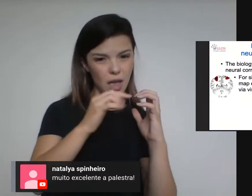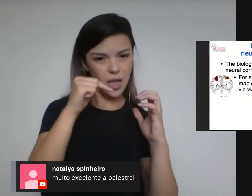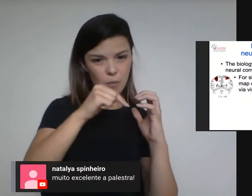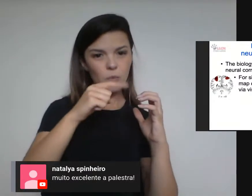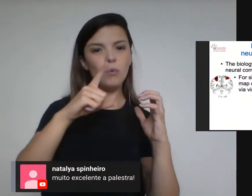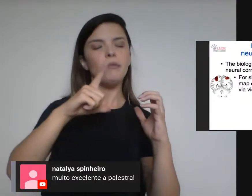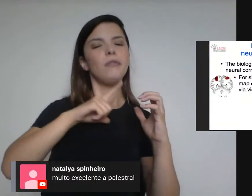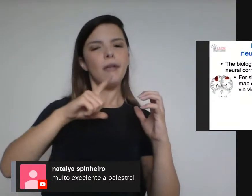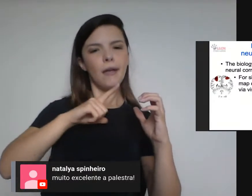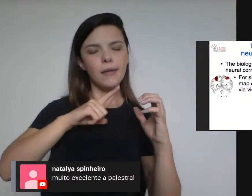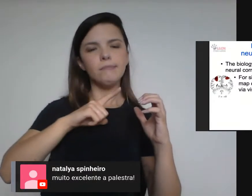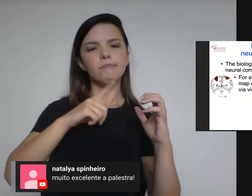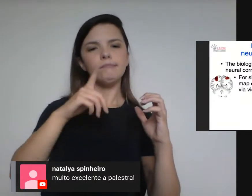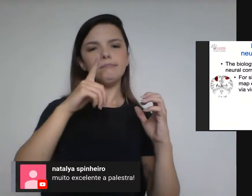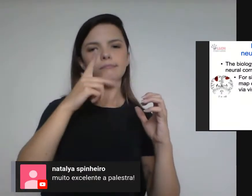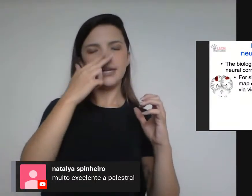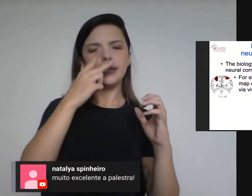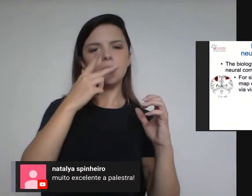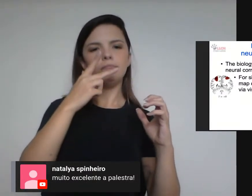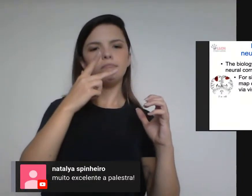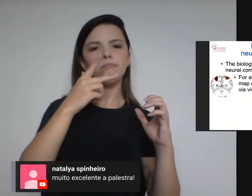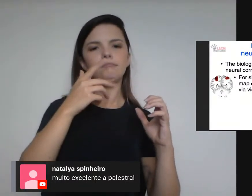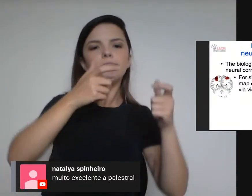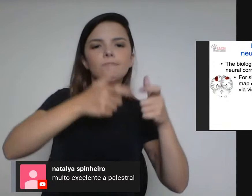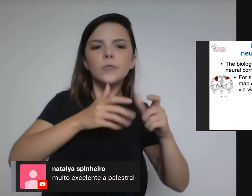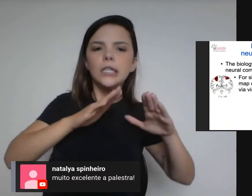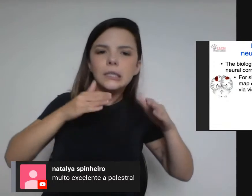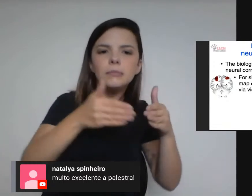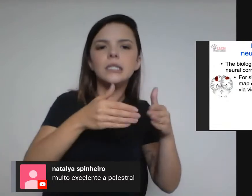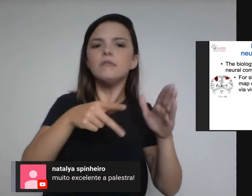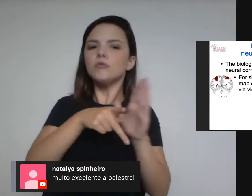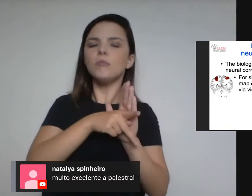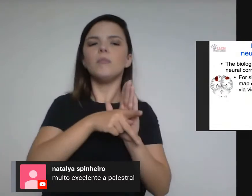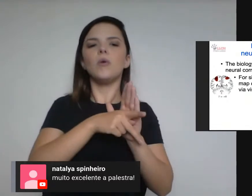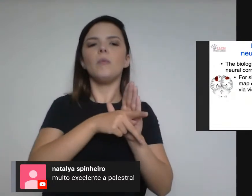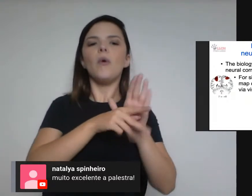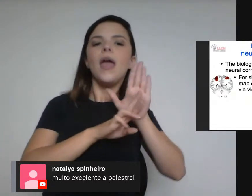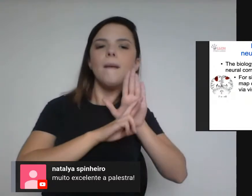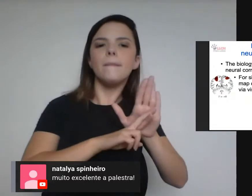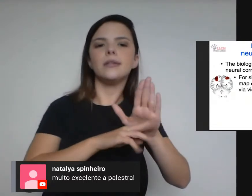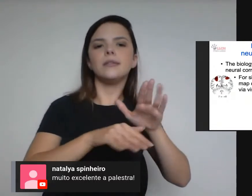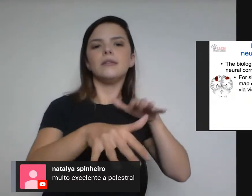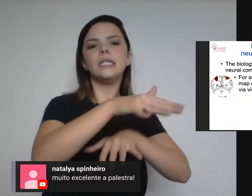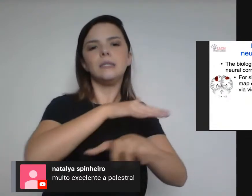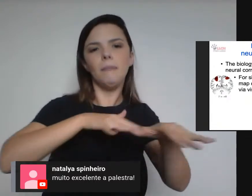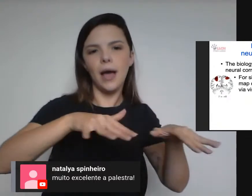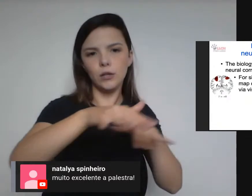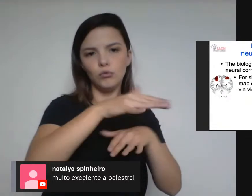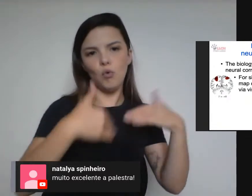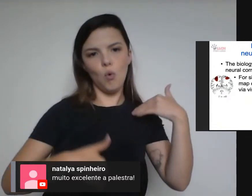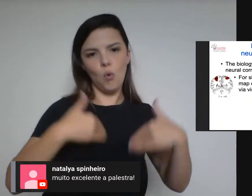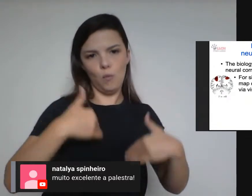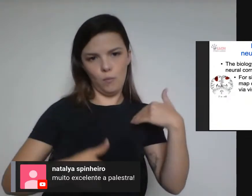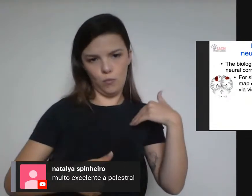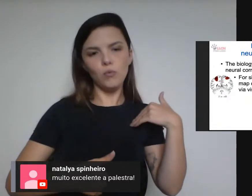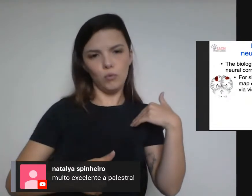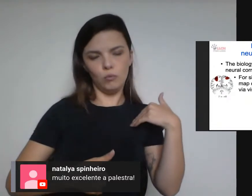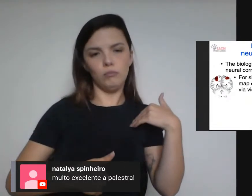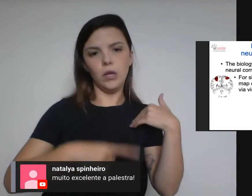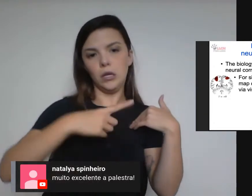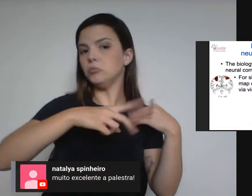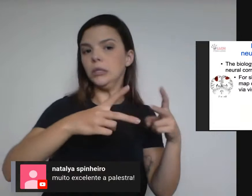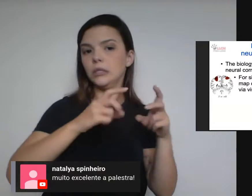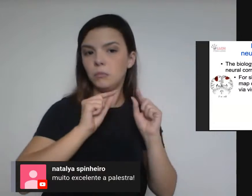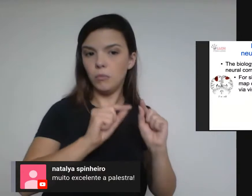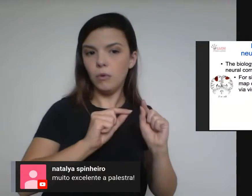spatial relationship. So spatial representations map onto body-centered reference frames via a visual motor transformation. This is